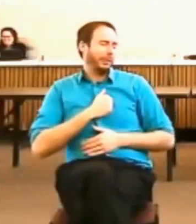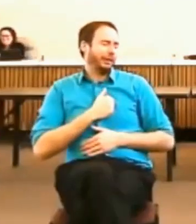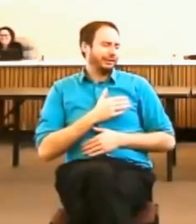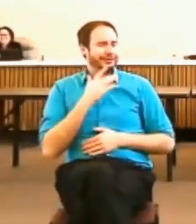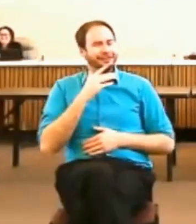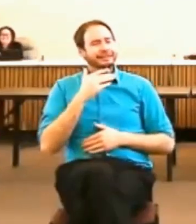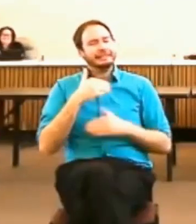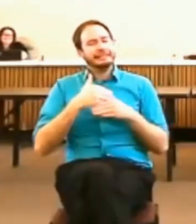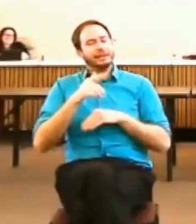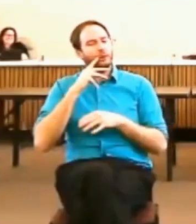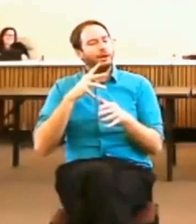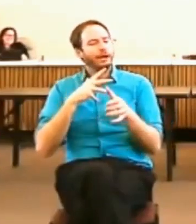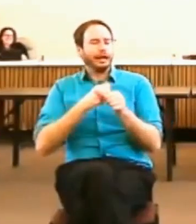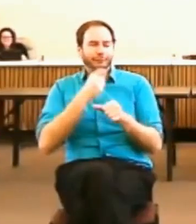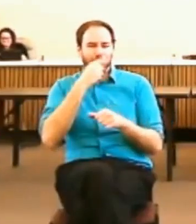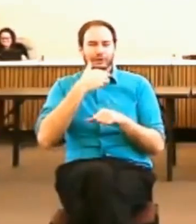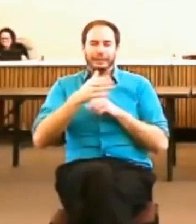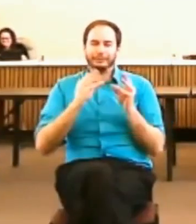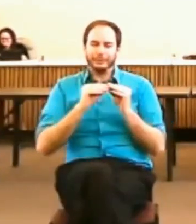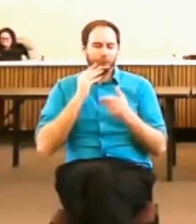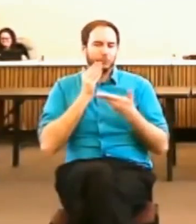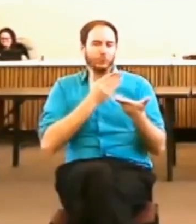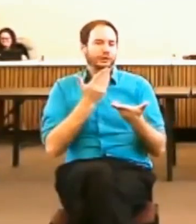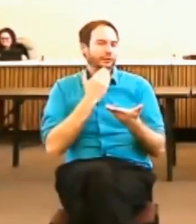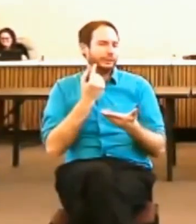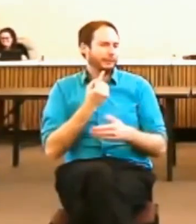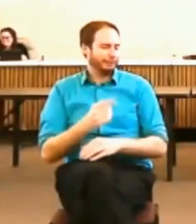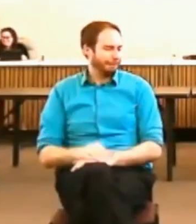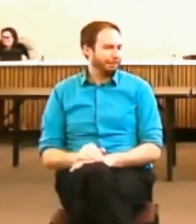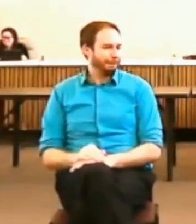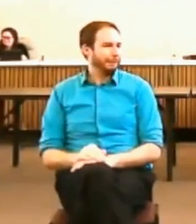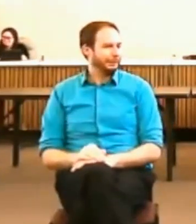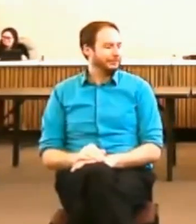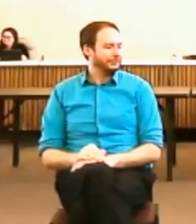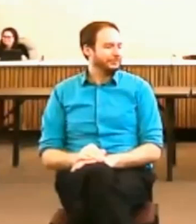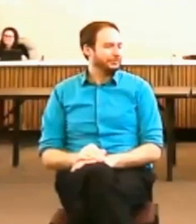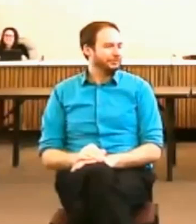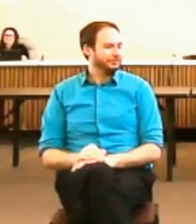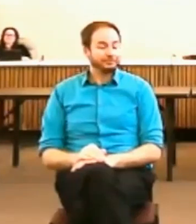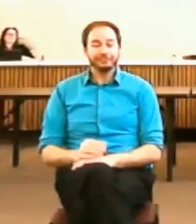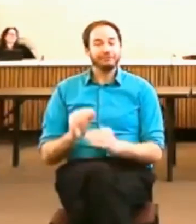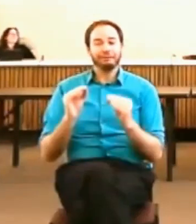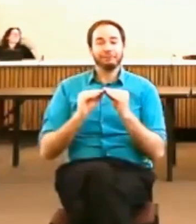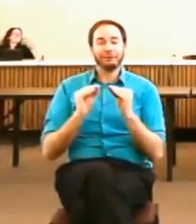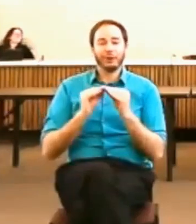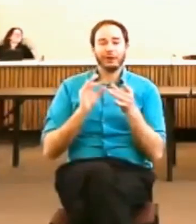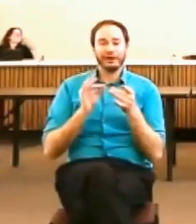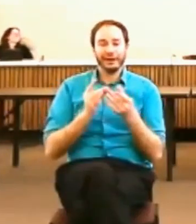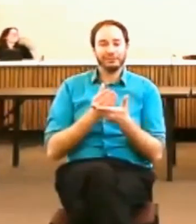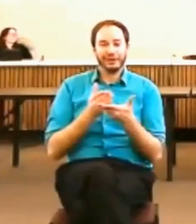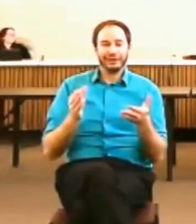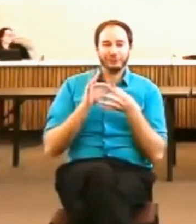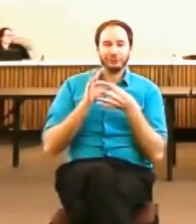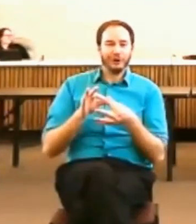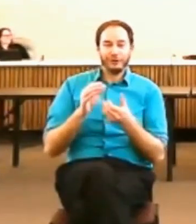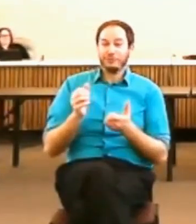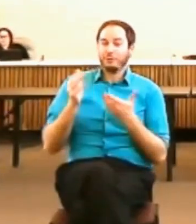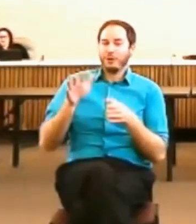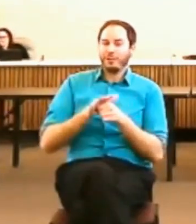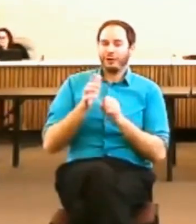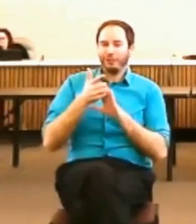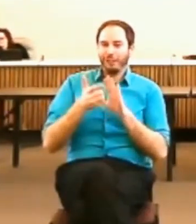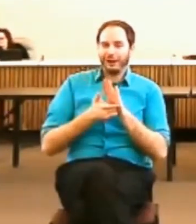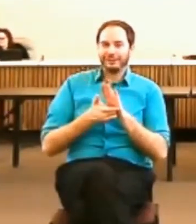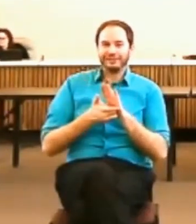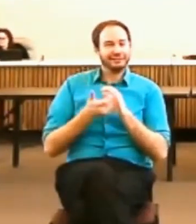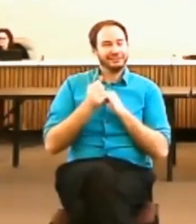at their shape. For example, the west coast of Africa and the east coast of South America seem